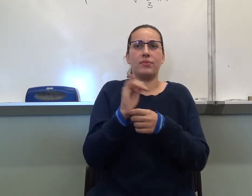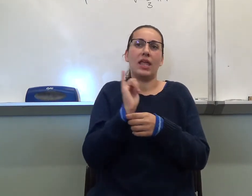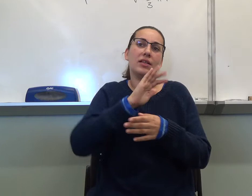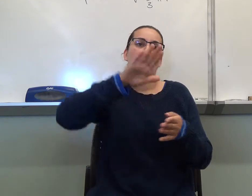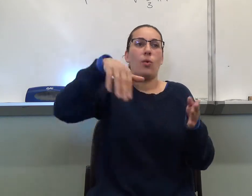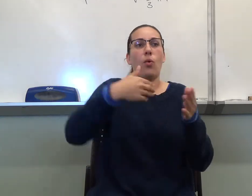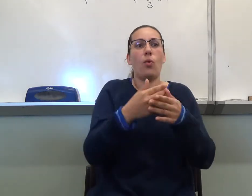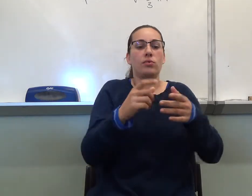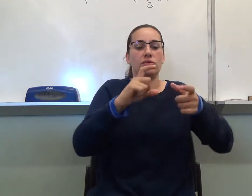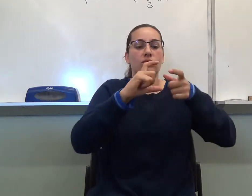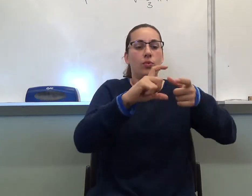Okay.